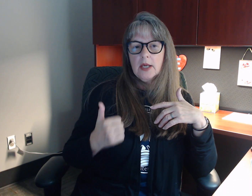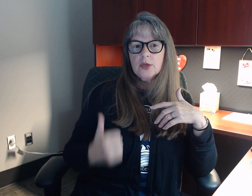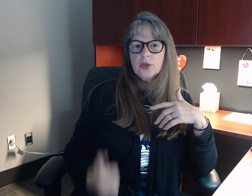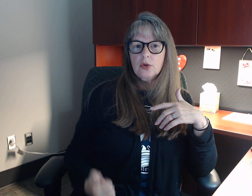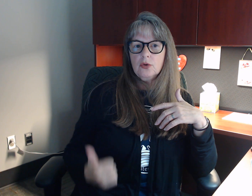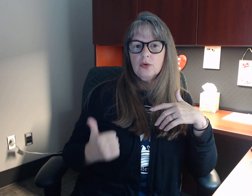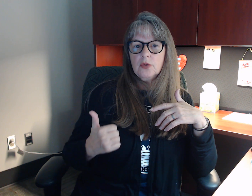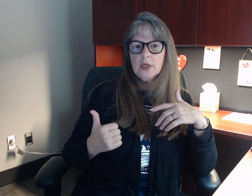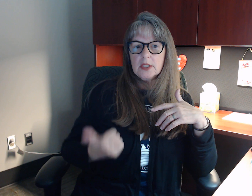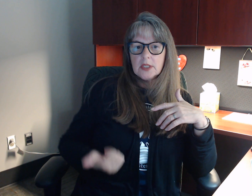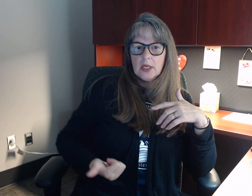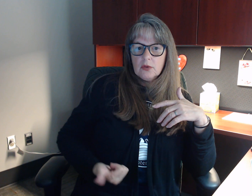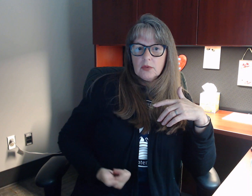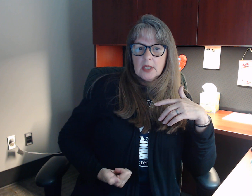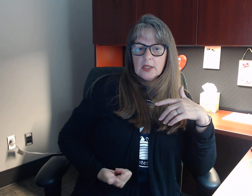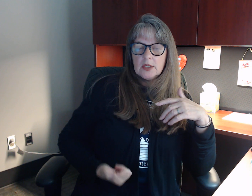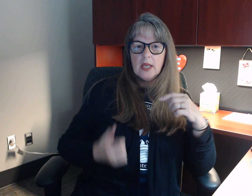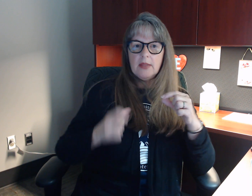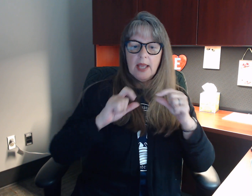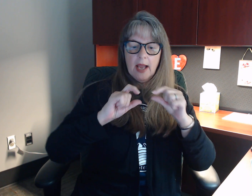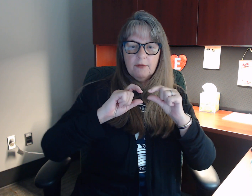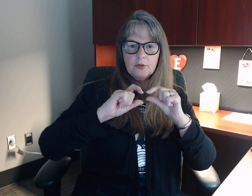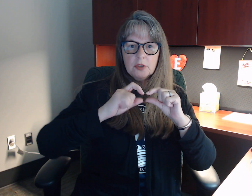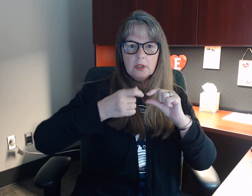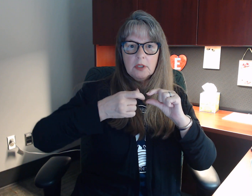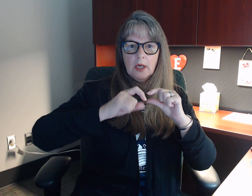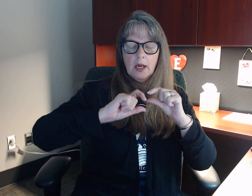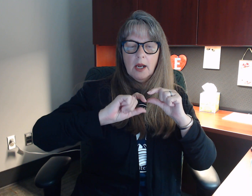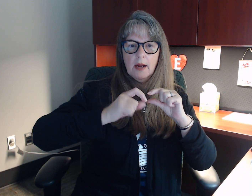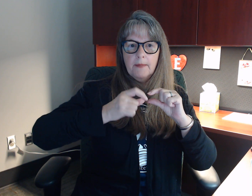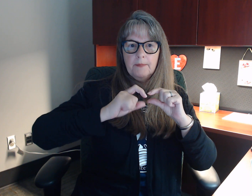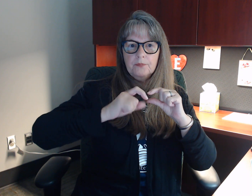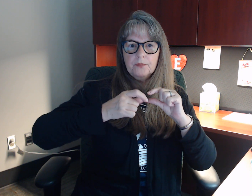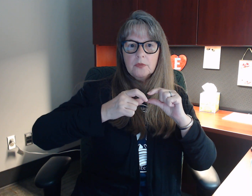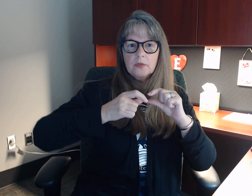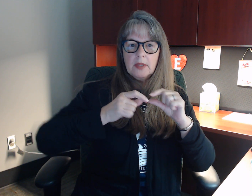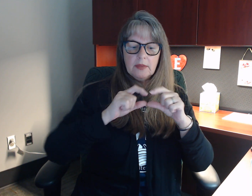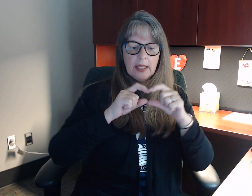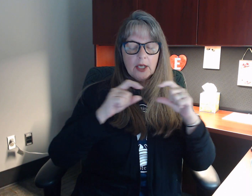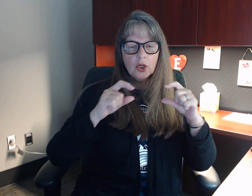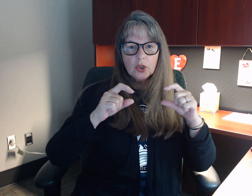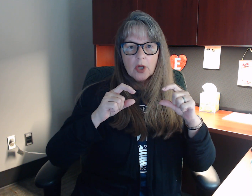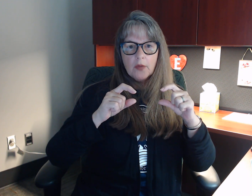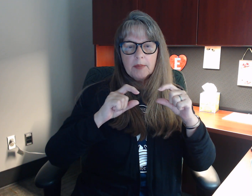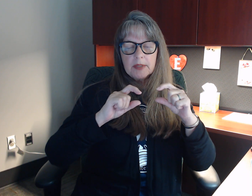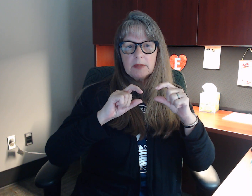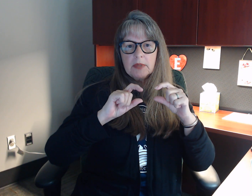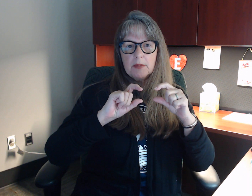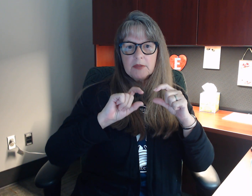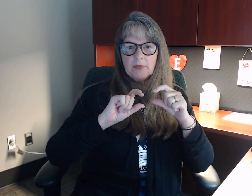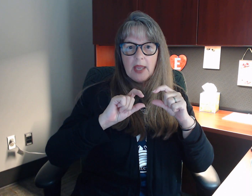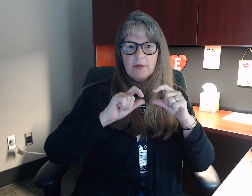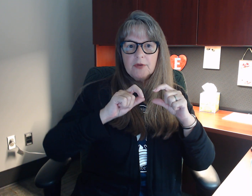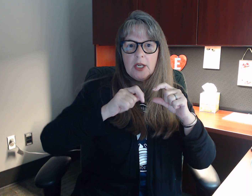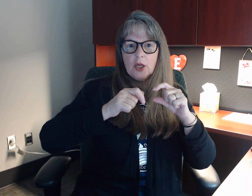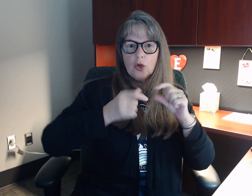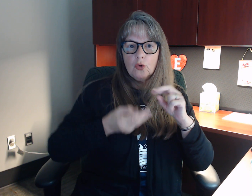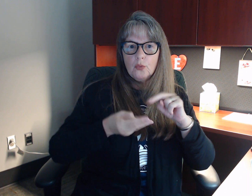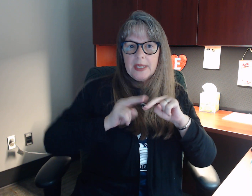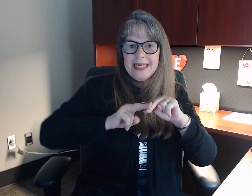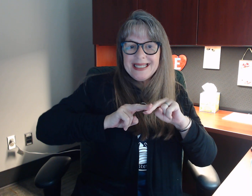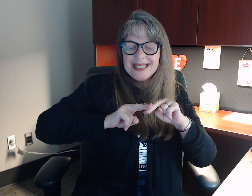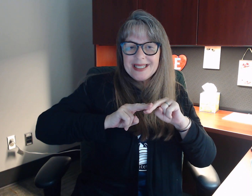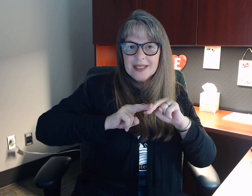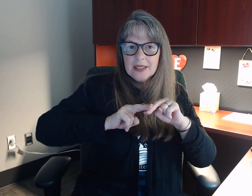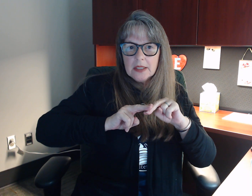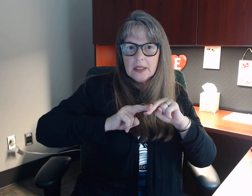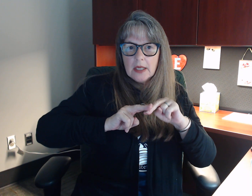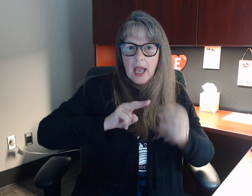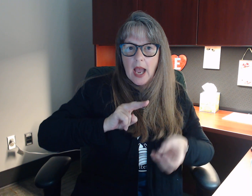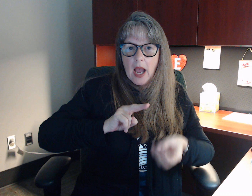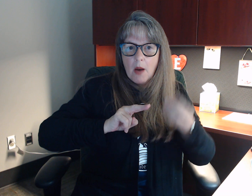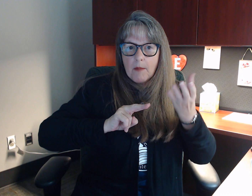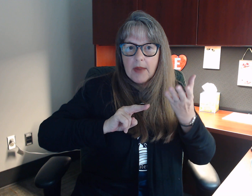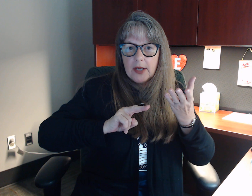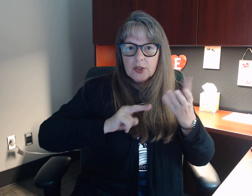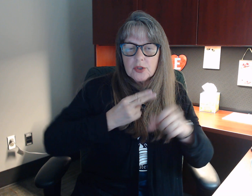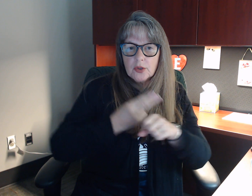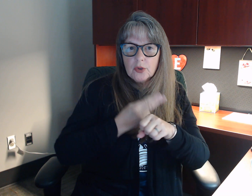you do this and do this, and they have to. They can look on there, but sometimes if they have to increase how much they're